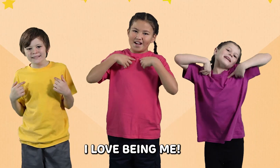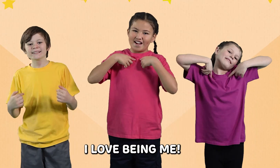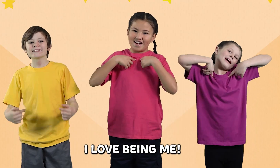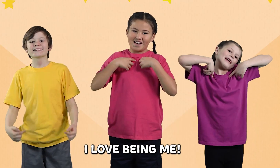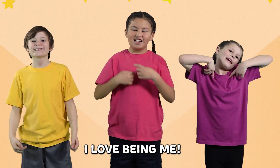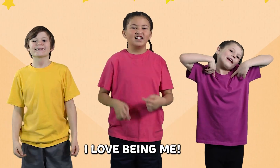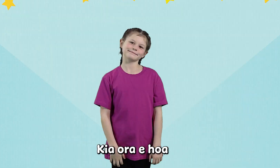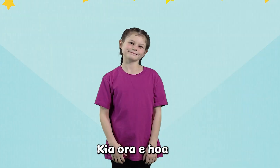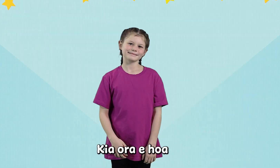me! Hey!